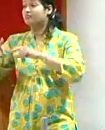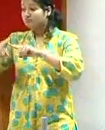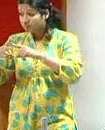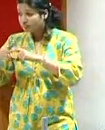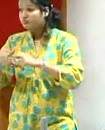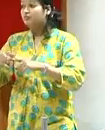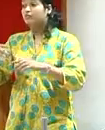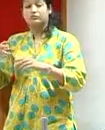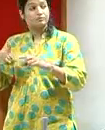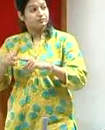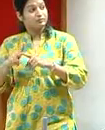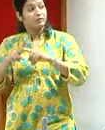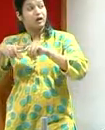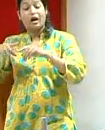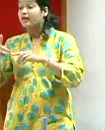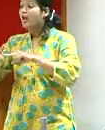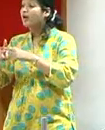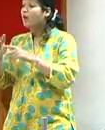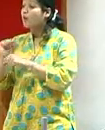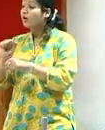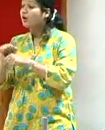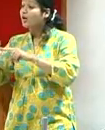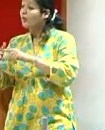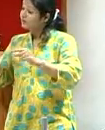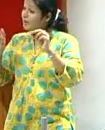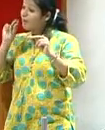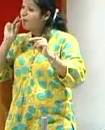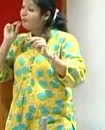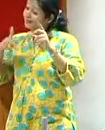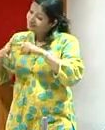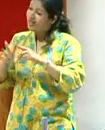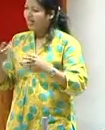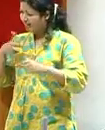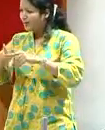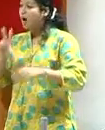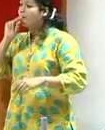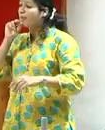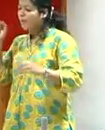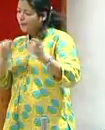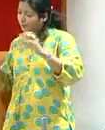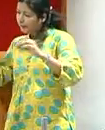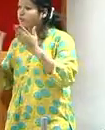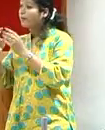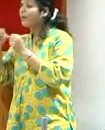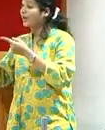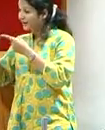I just mentioned the next case, the All India Confederation of the Blind versus the Delhi Subordinate Services Selection Board.